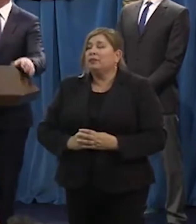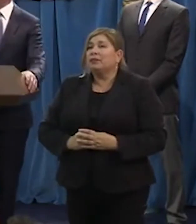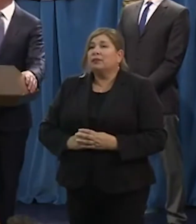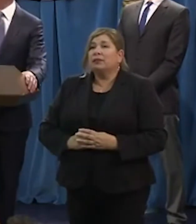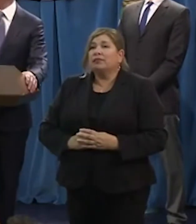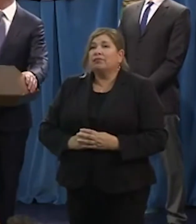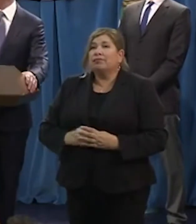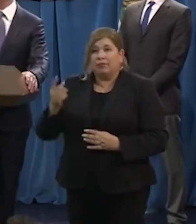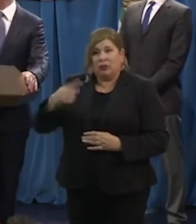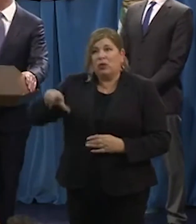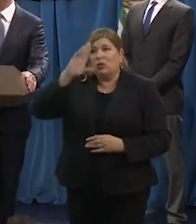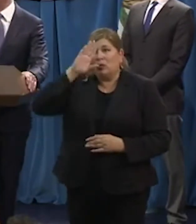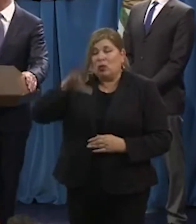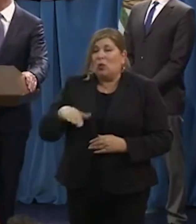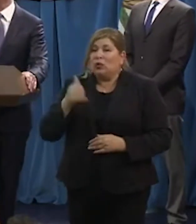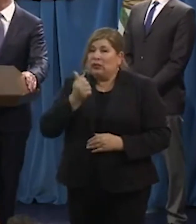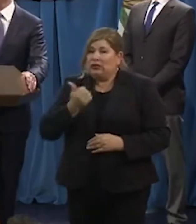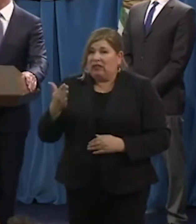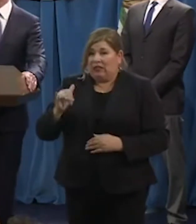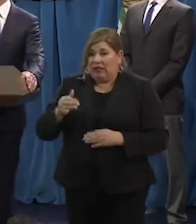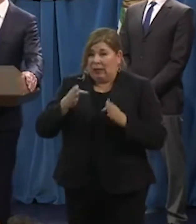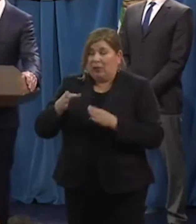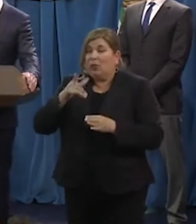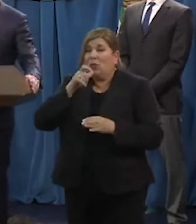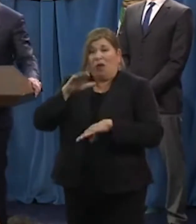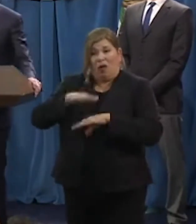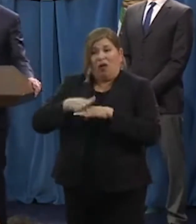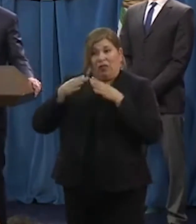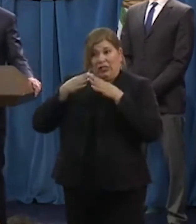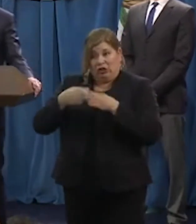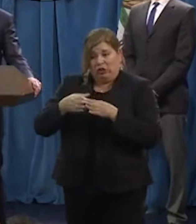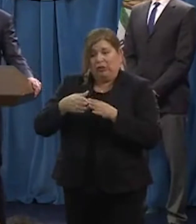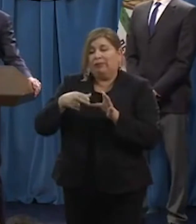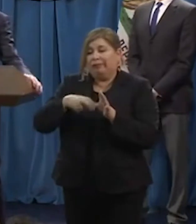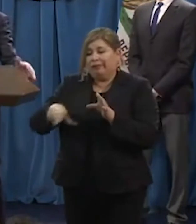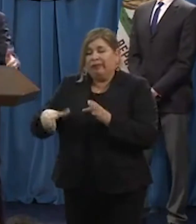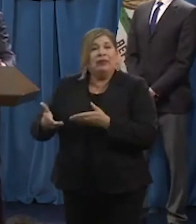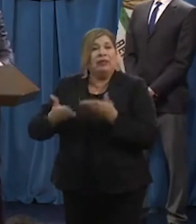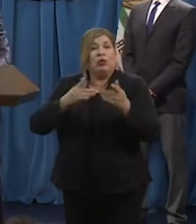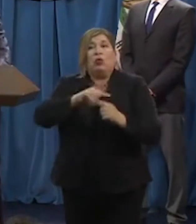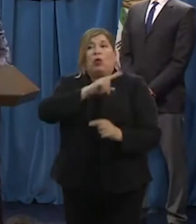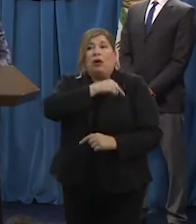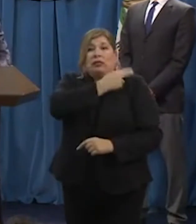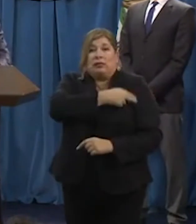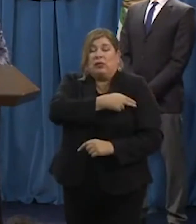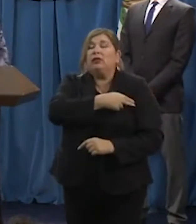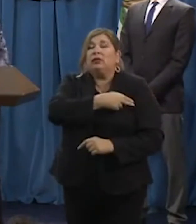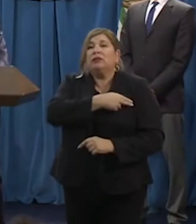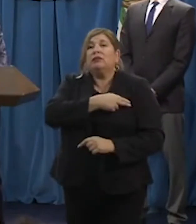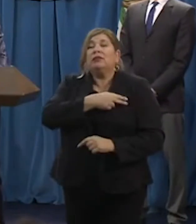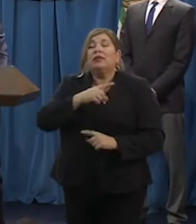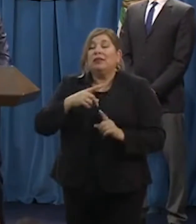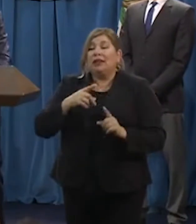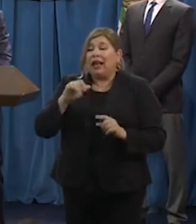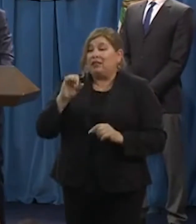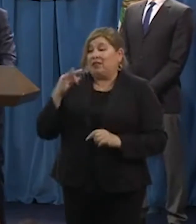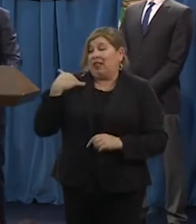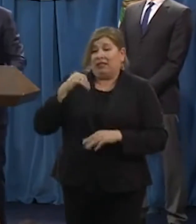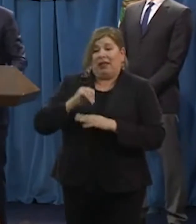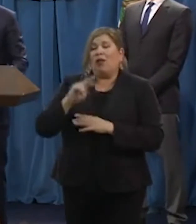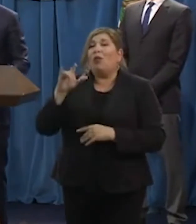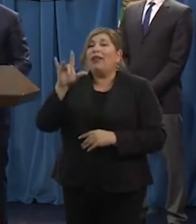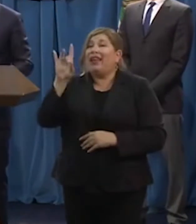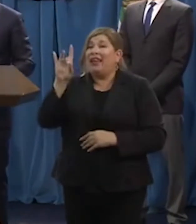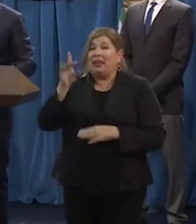ship that went to hospitals. As of last night, there were just eight individuals remaining in